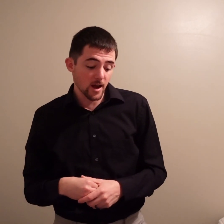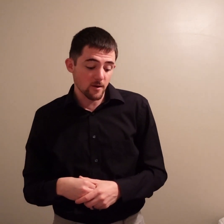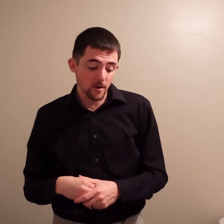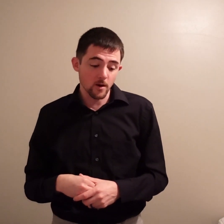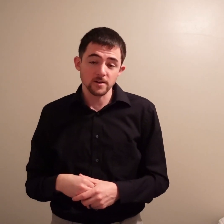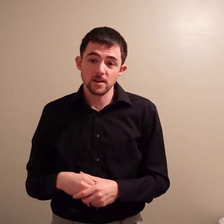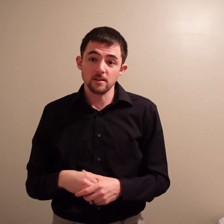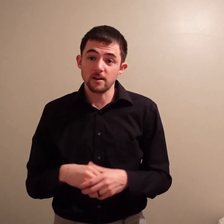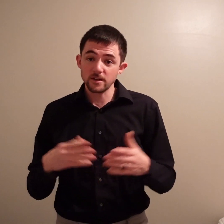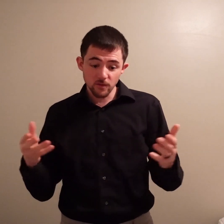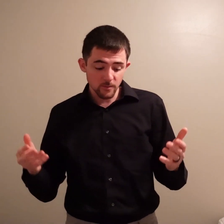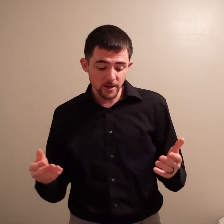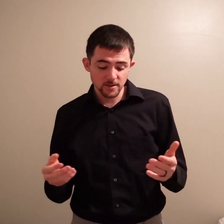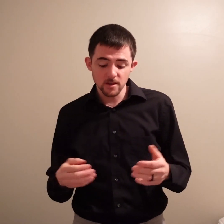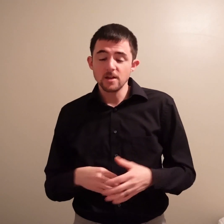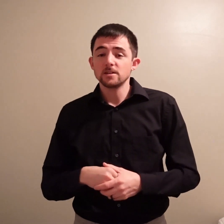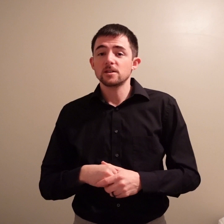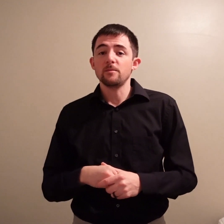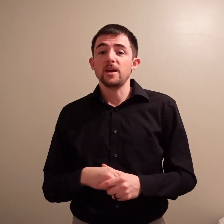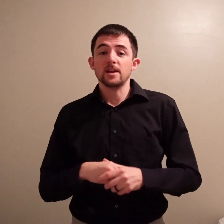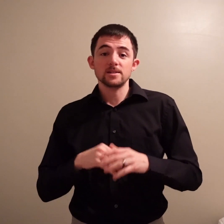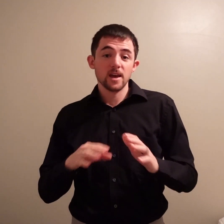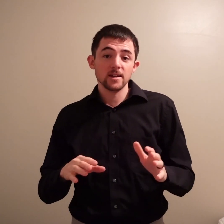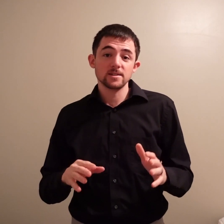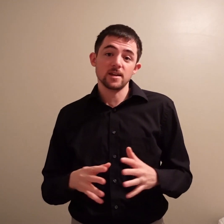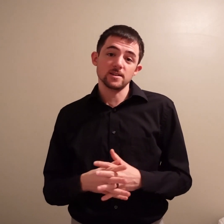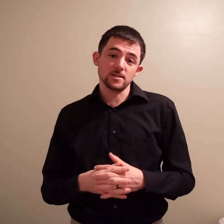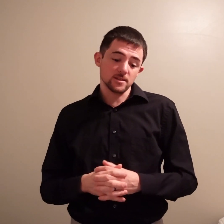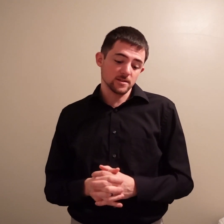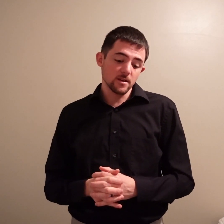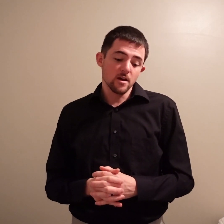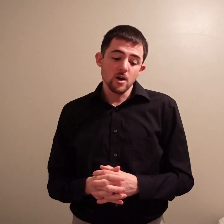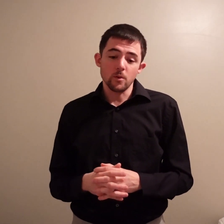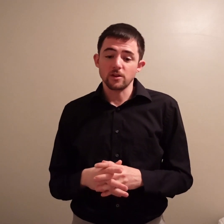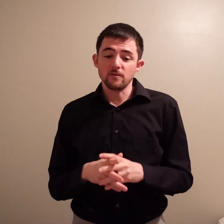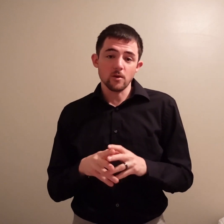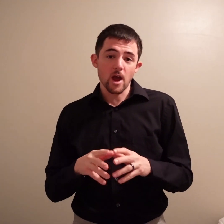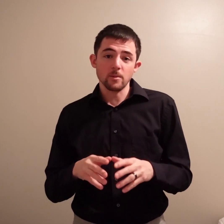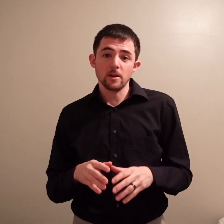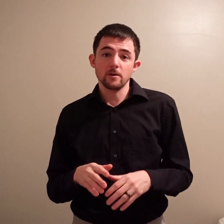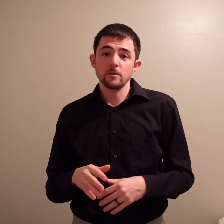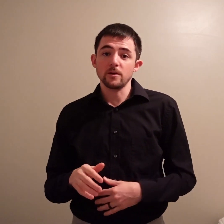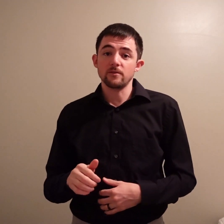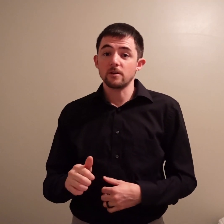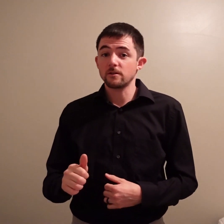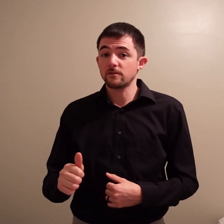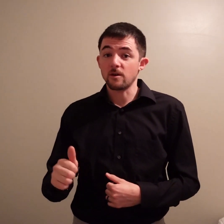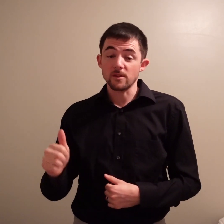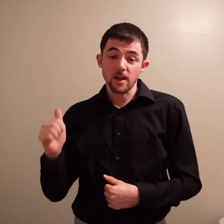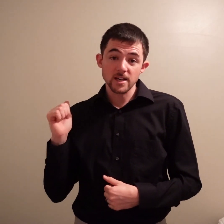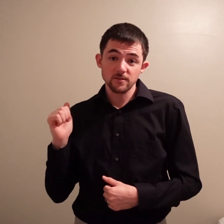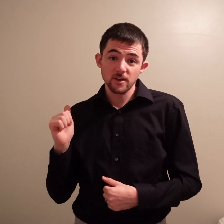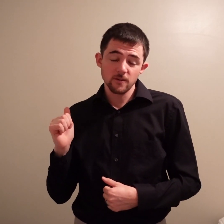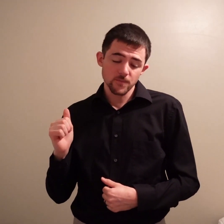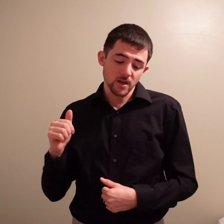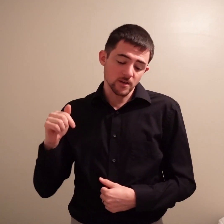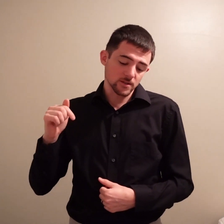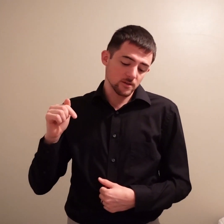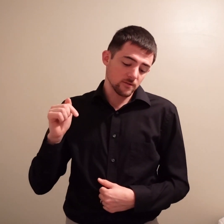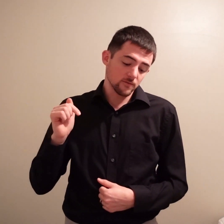I want to take the next few minutes to make 10 sentences with the vocabulary we've learned from the last video and also